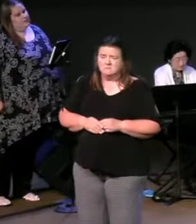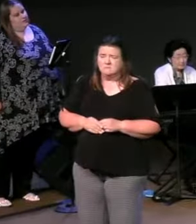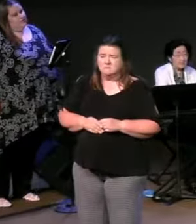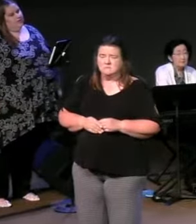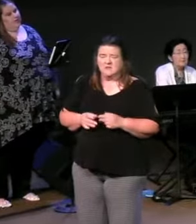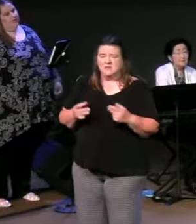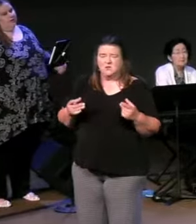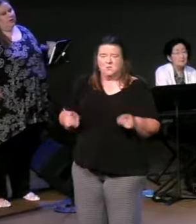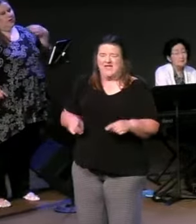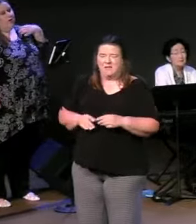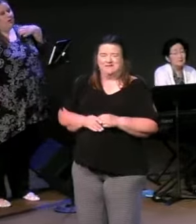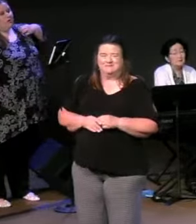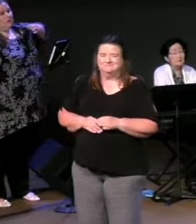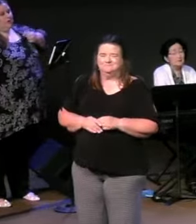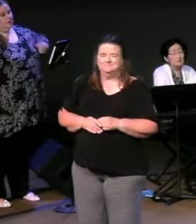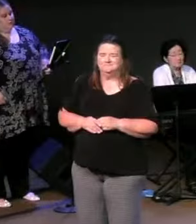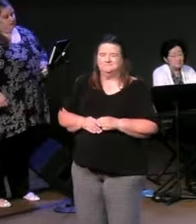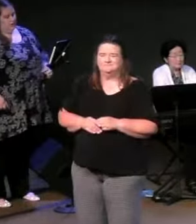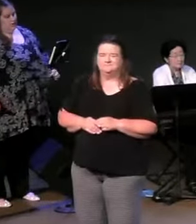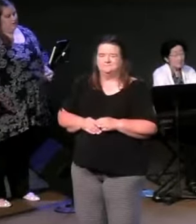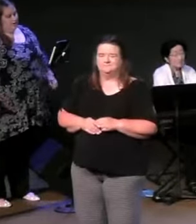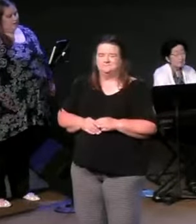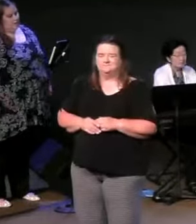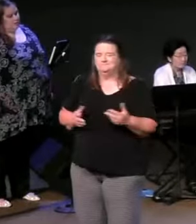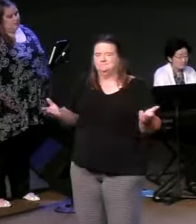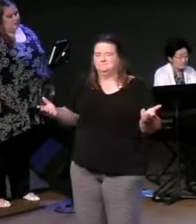And I had thought I had seen it all, I had served him,